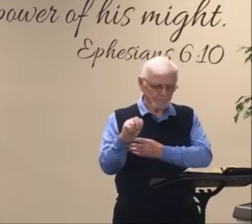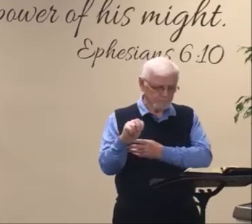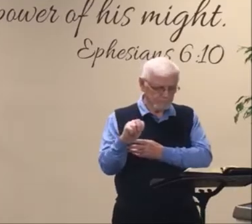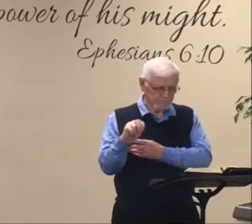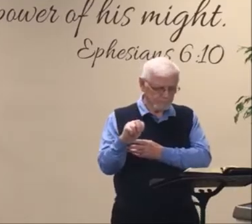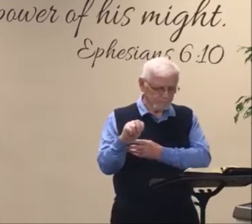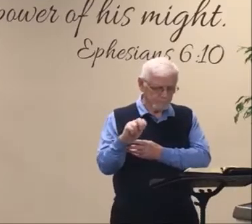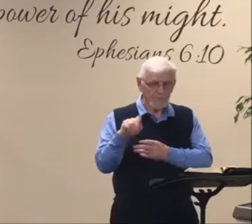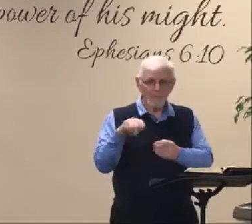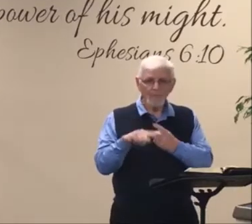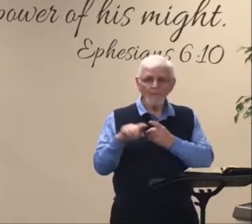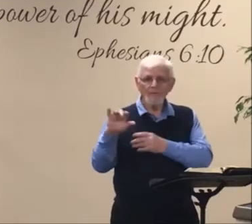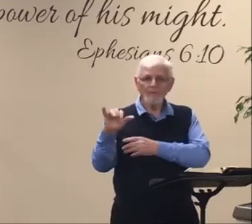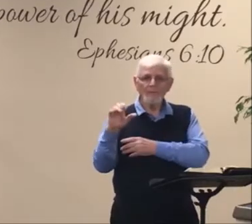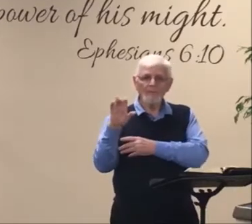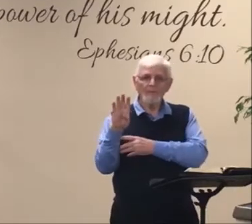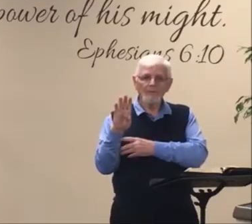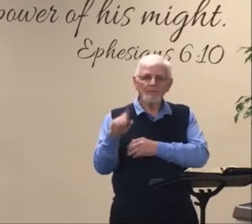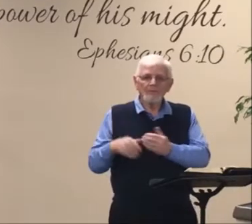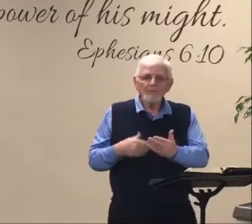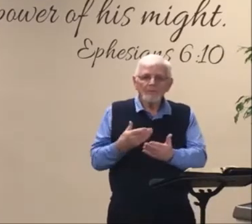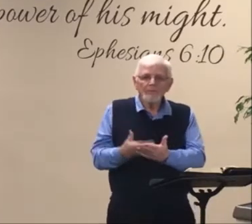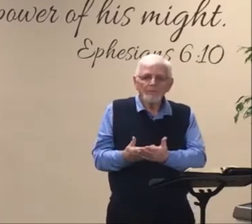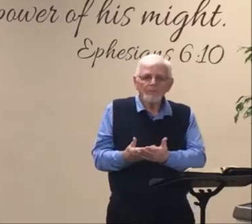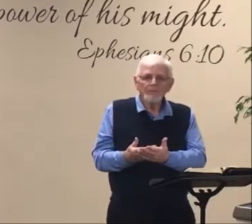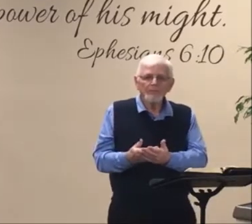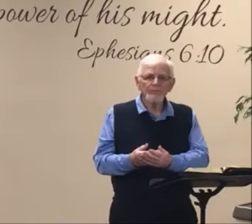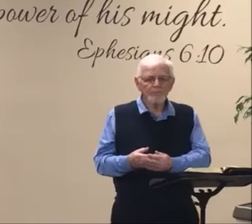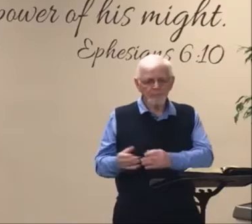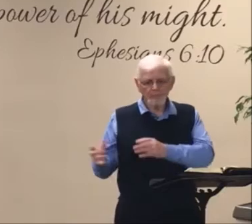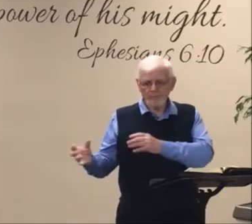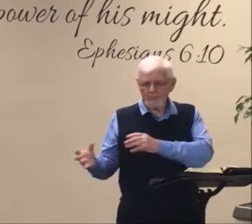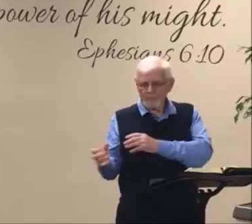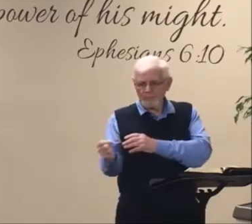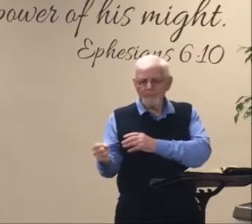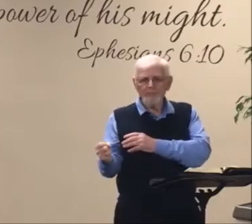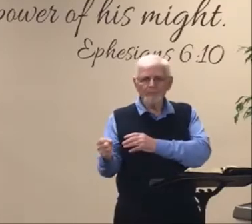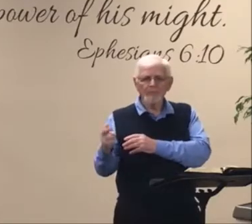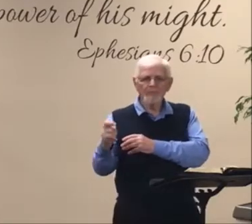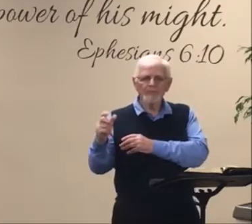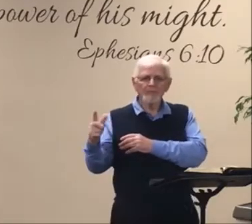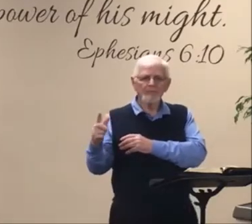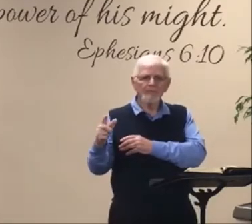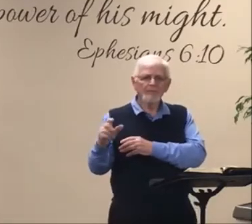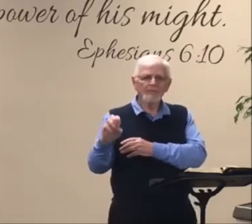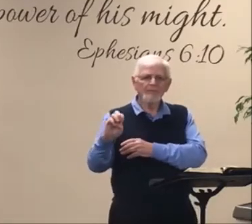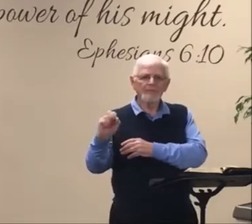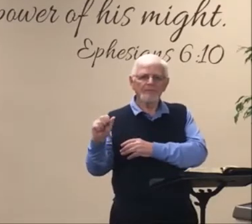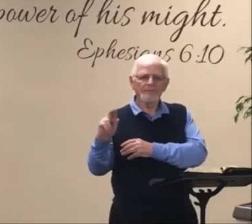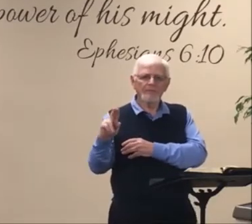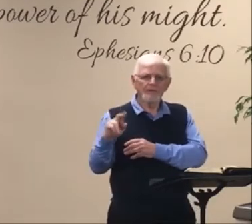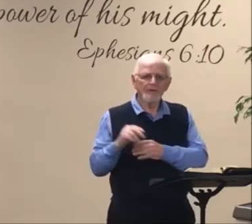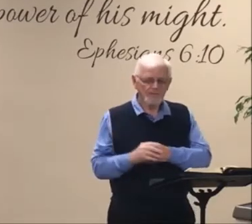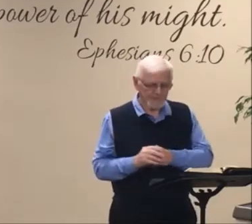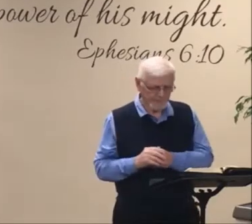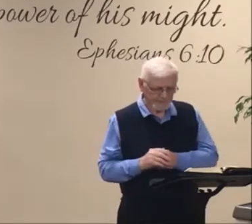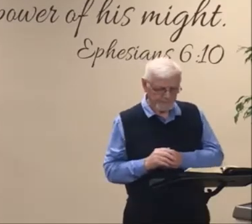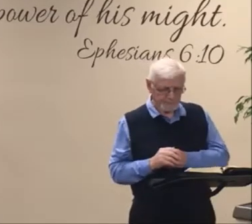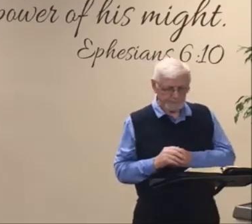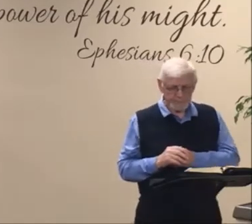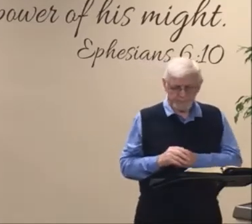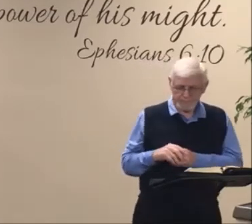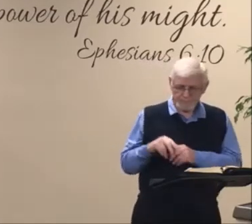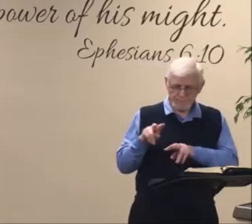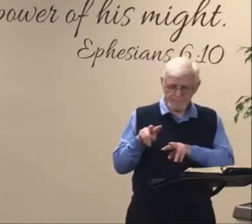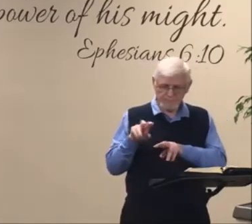And then when Jacob was born, he's got a hold of Esau's heel right from the womb, which must have been quite a sight for the midwife. I mean, it's hard